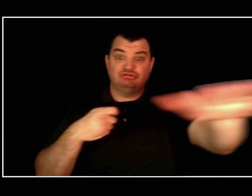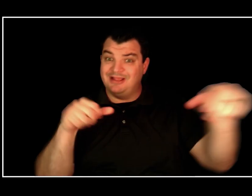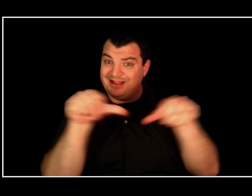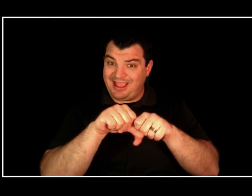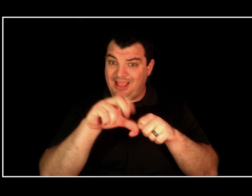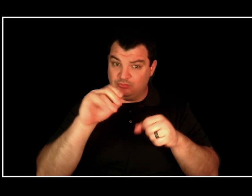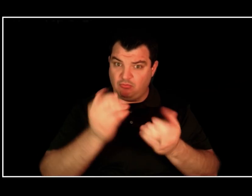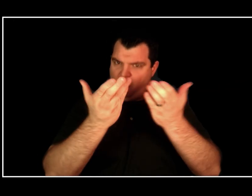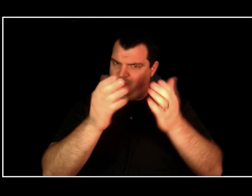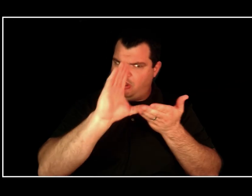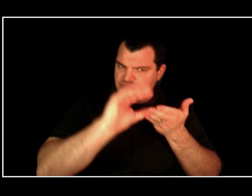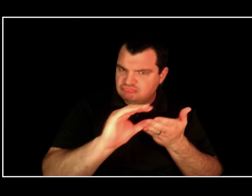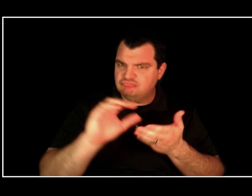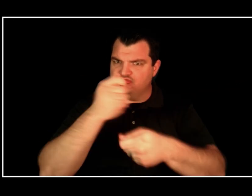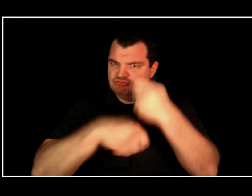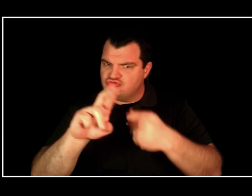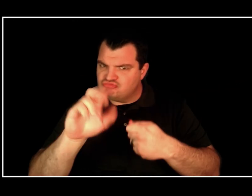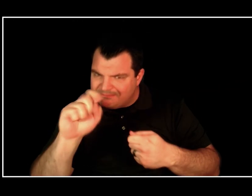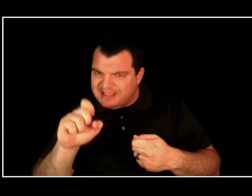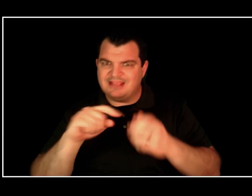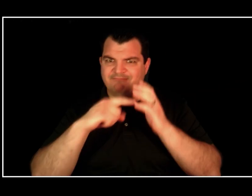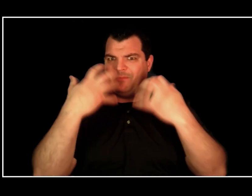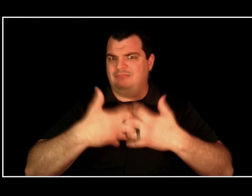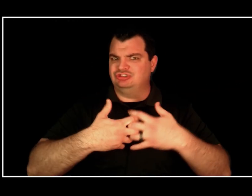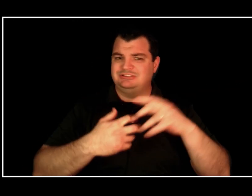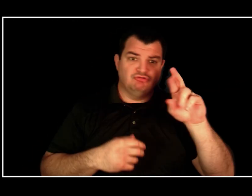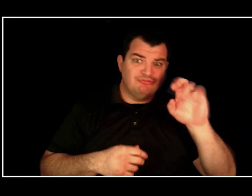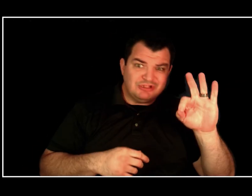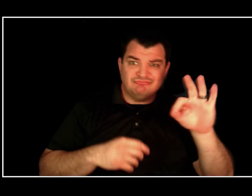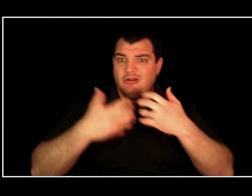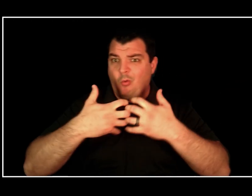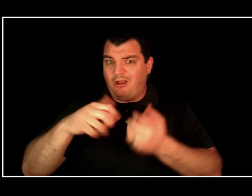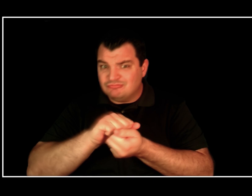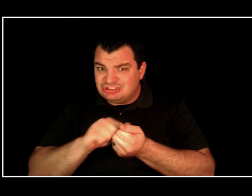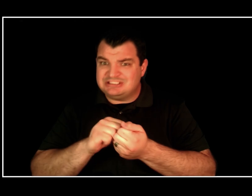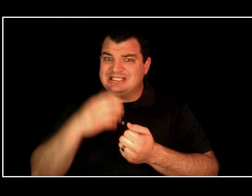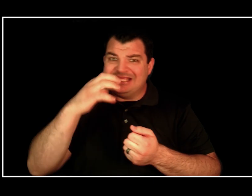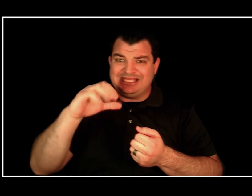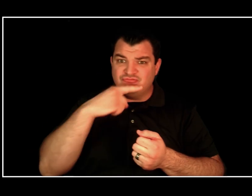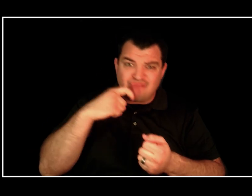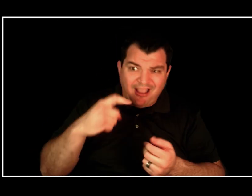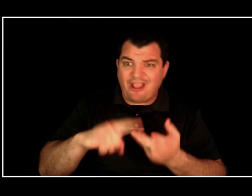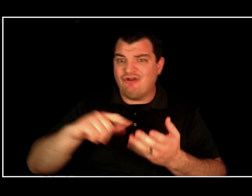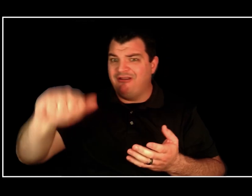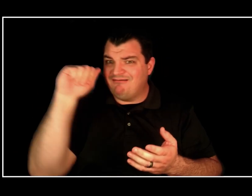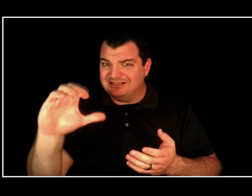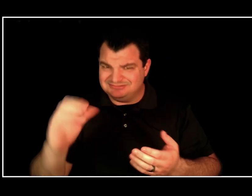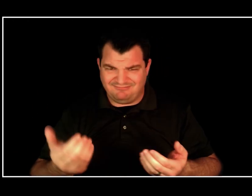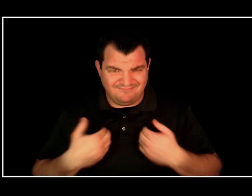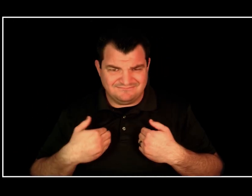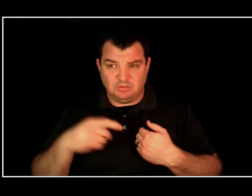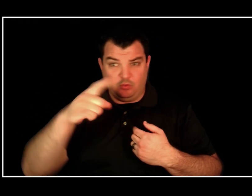for energy-efficient appliances such as refrigerators, washing machines, heat pump dryers, and air